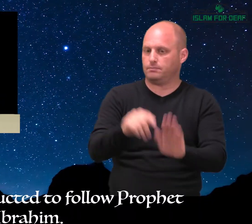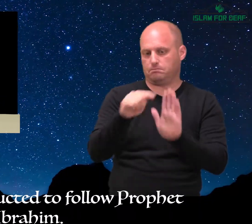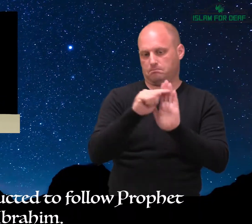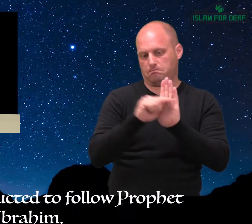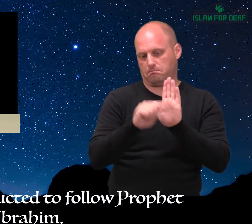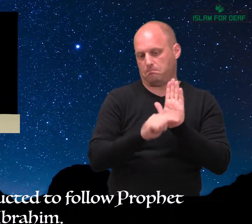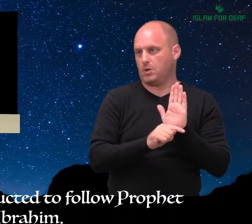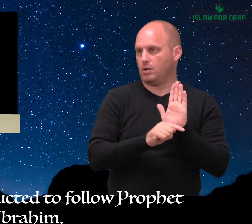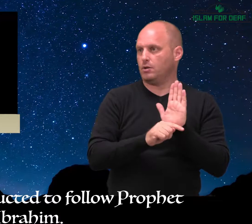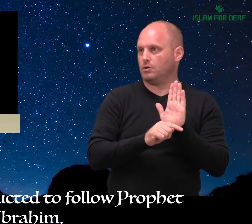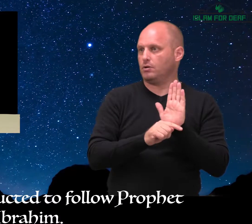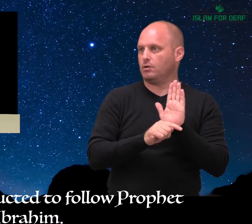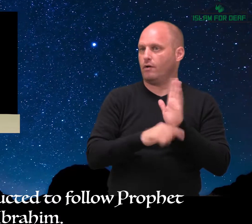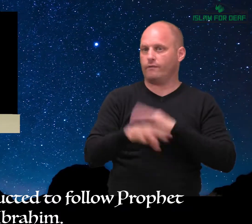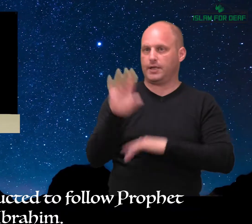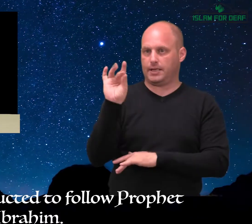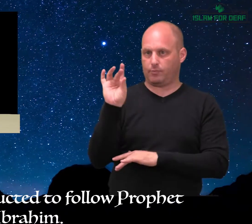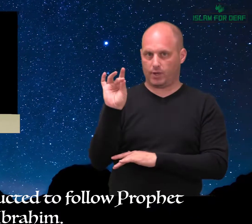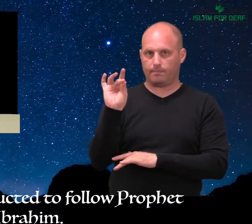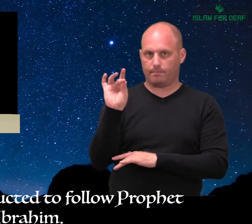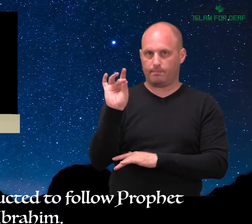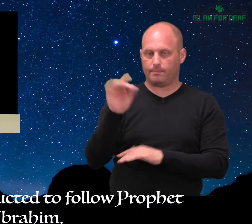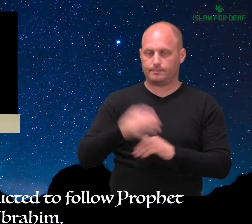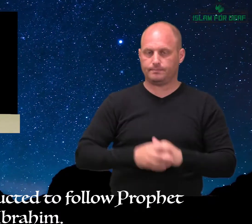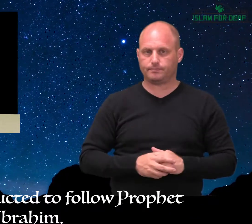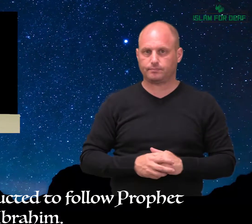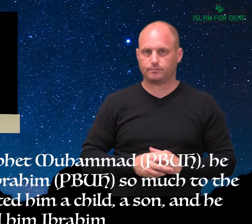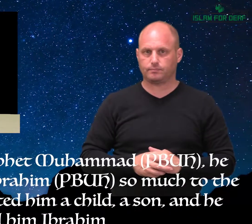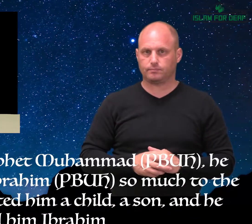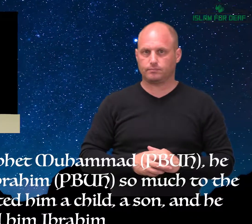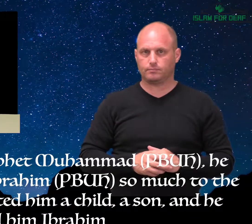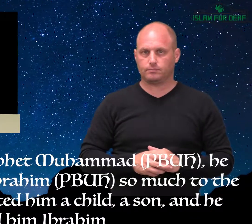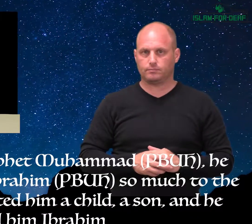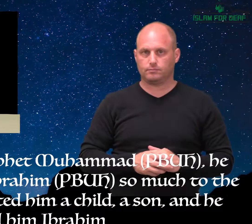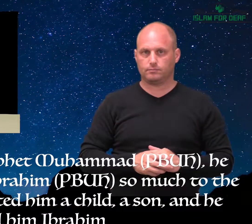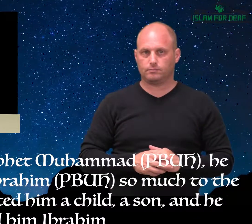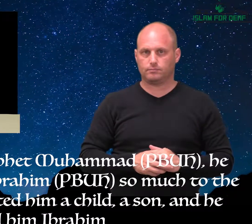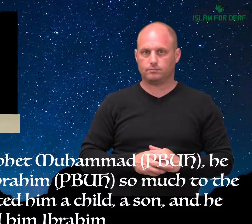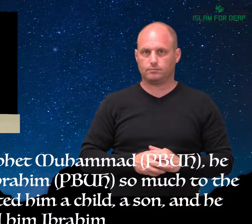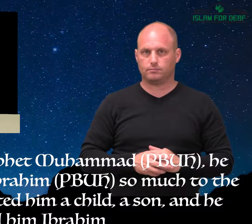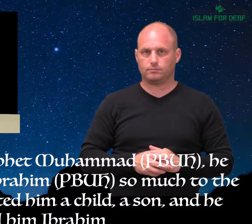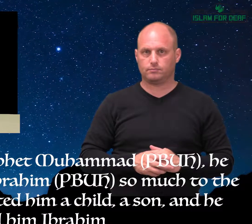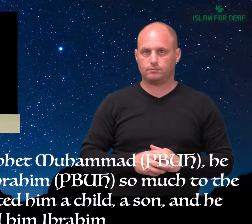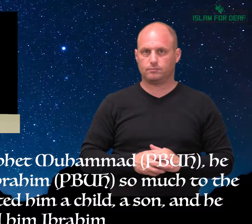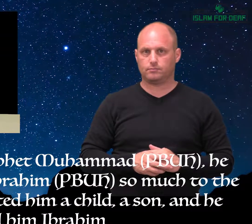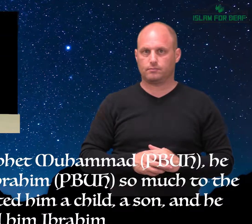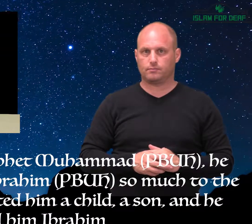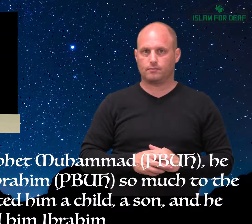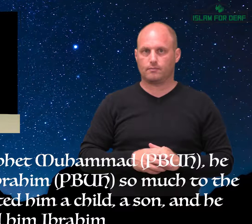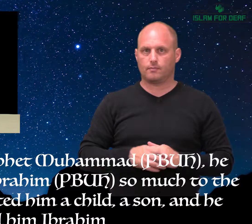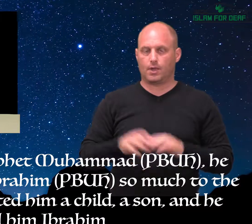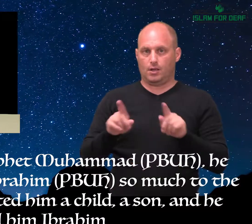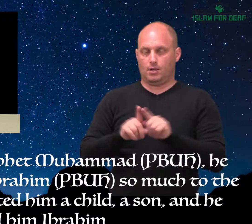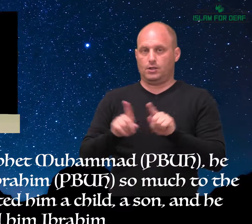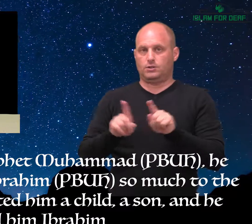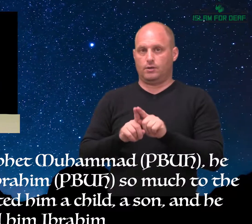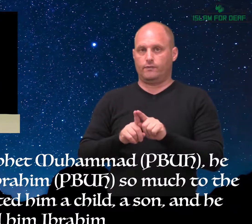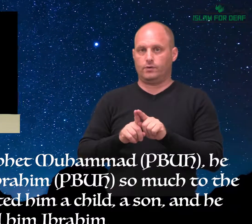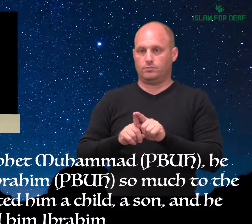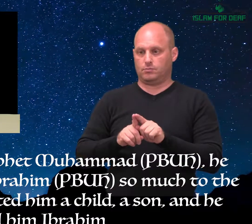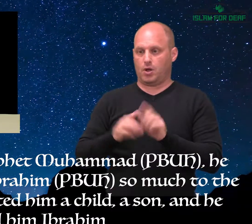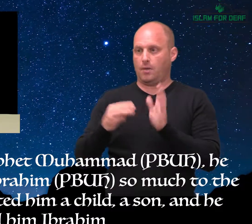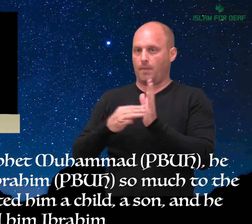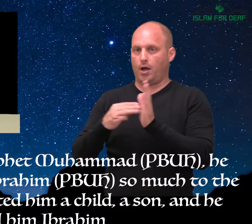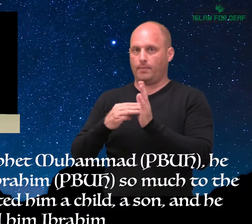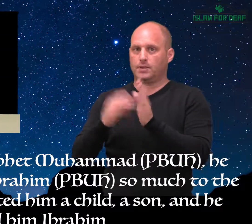So, he was instructed to follow Prophet Ibrahim to the level that Prophet Muhammad, peace be upon him, he